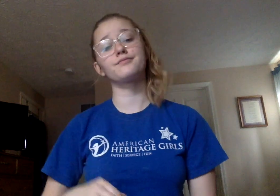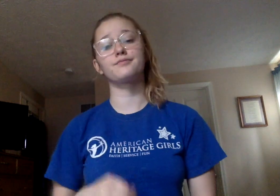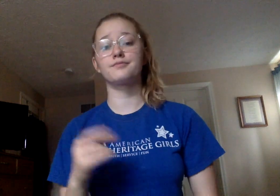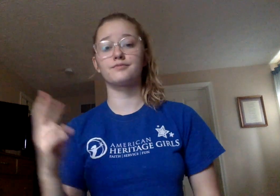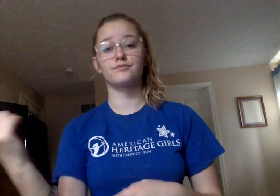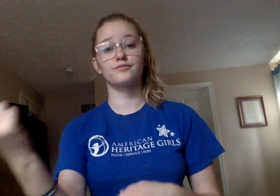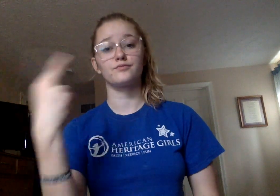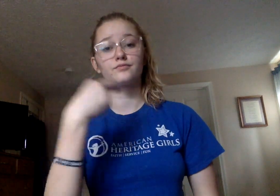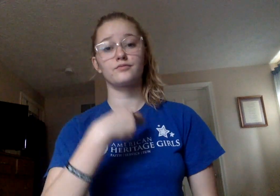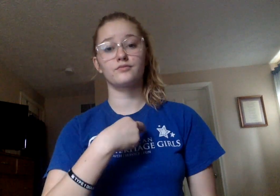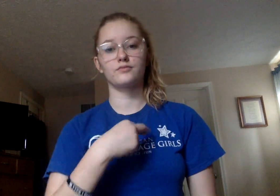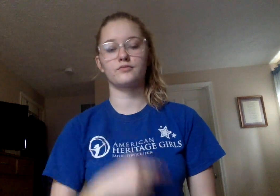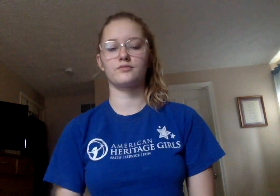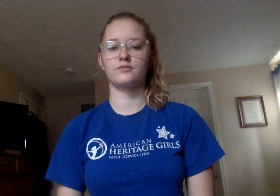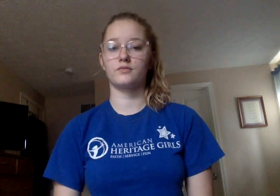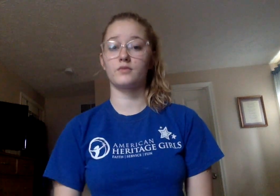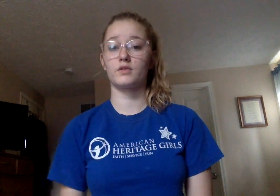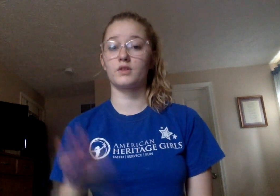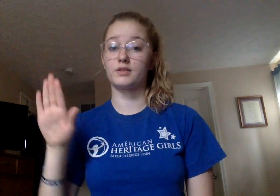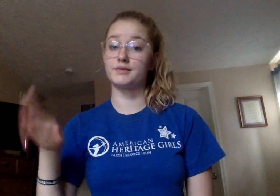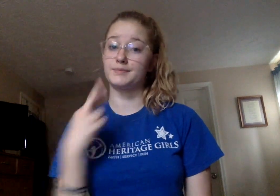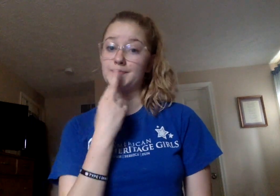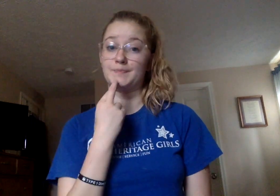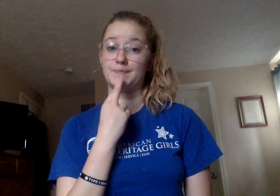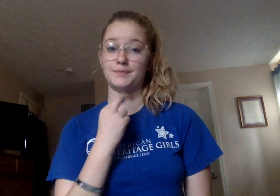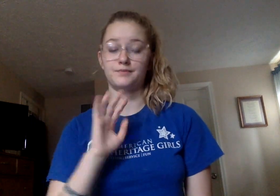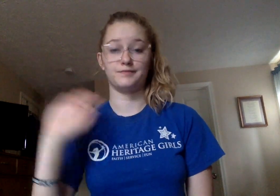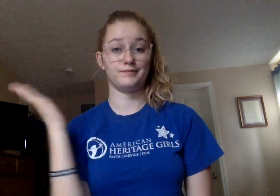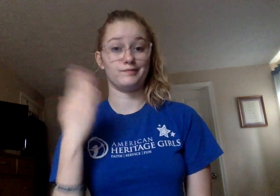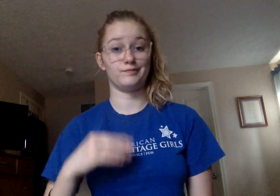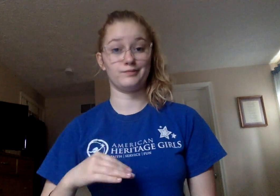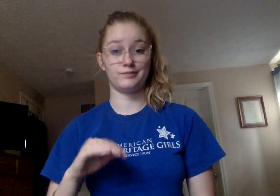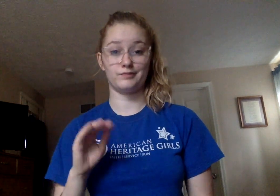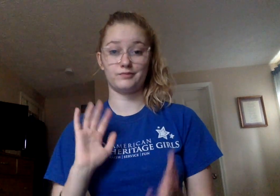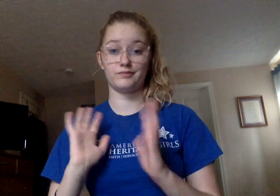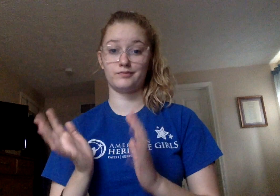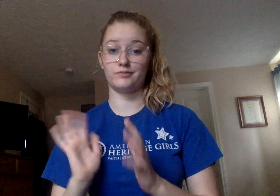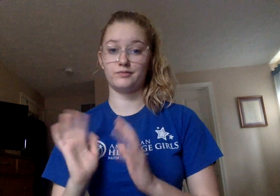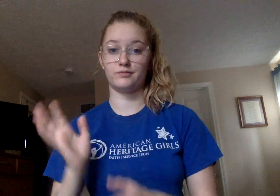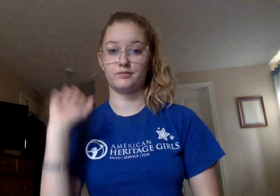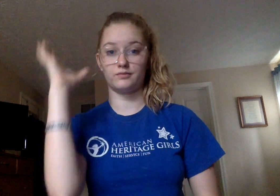Riding Hood never spoke to strangers again. The